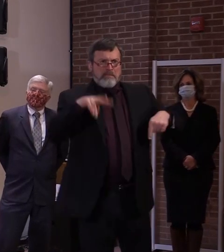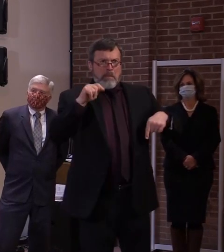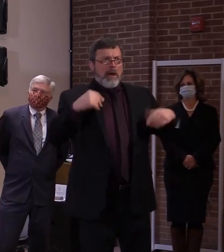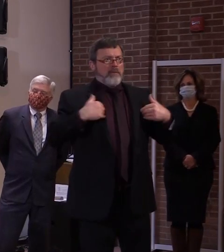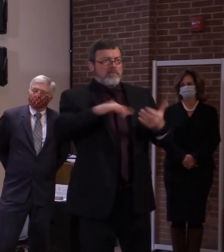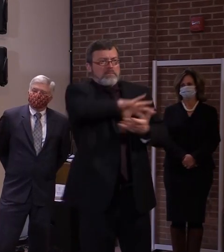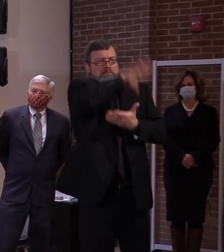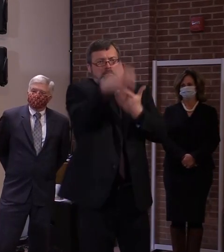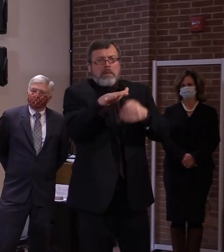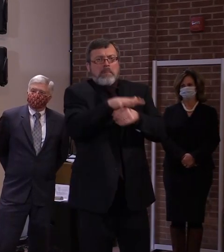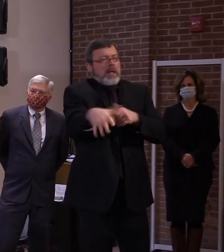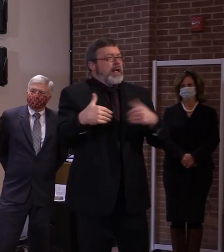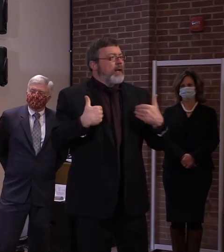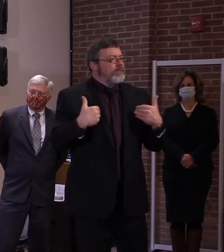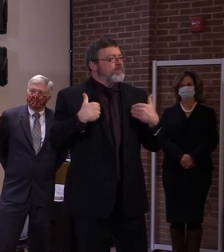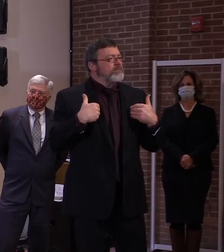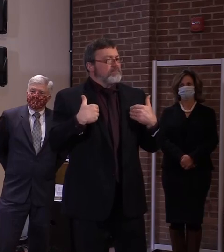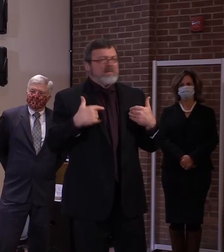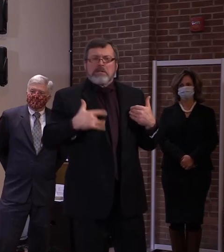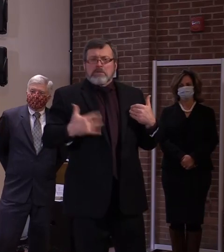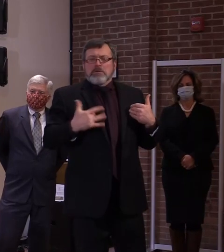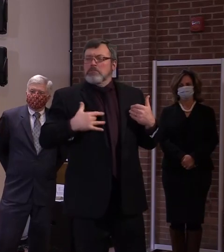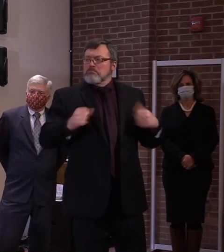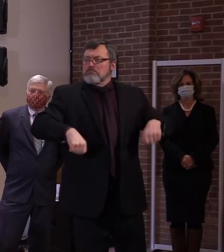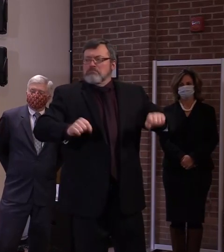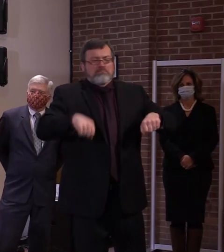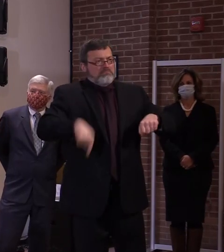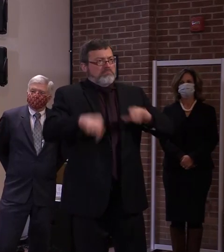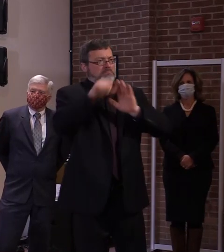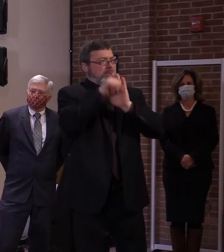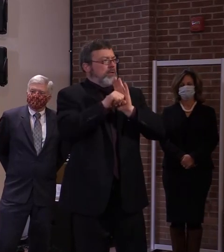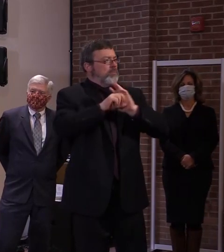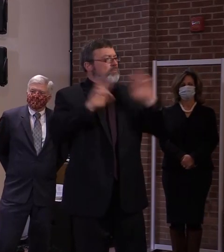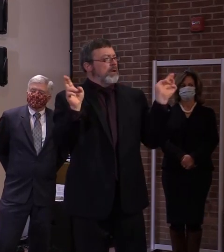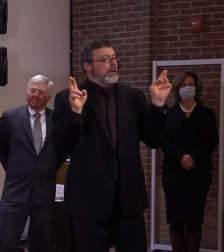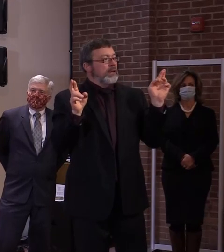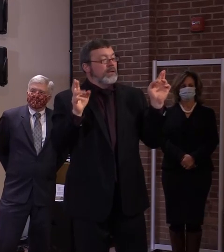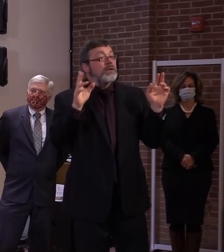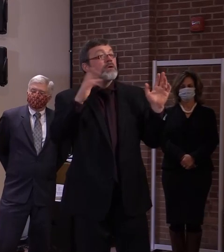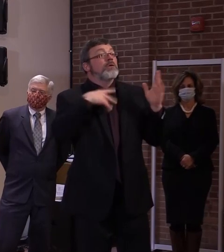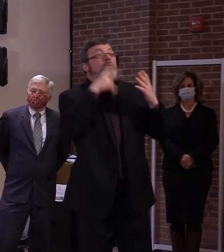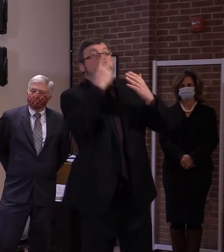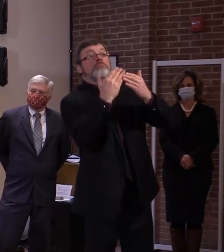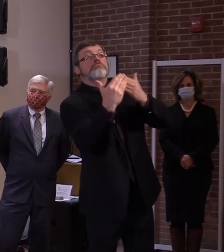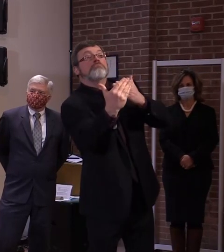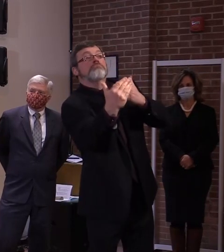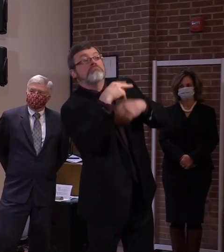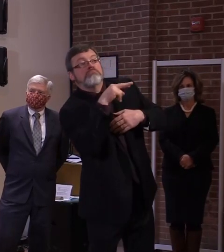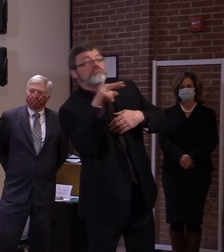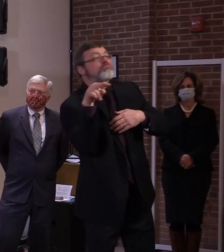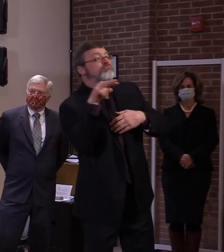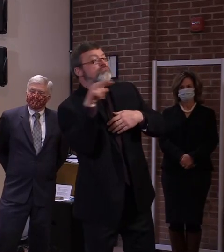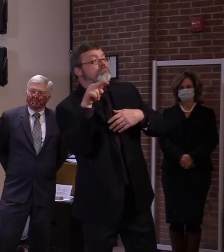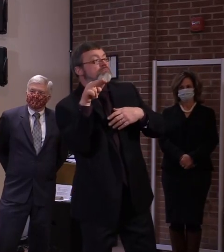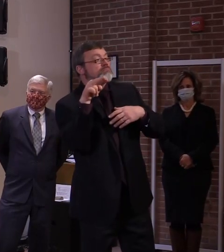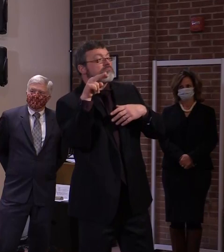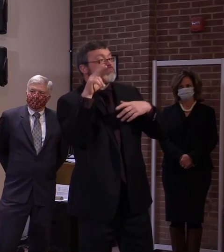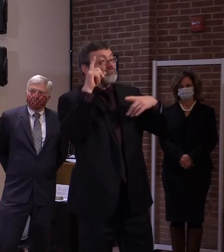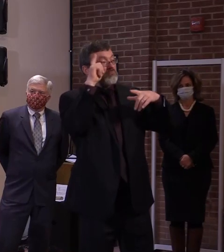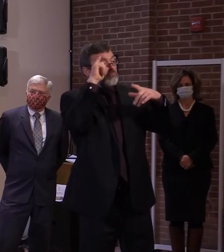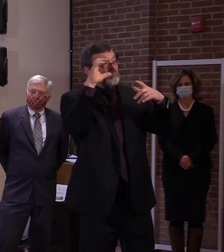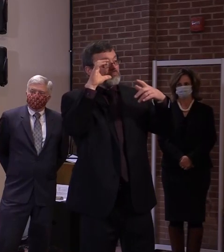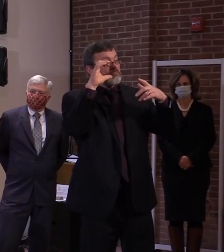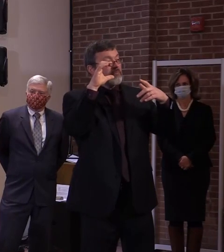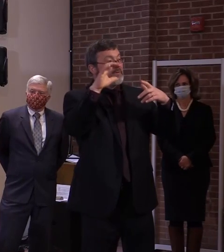okay, but we certainly look forward to the $500 million that will be distributed in some way. And I don't know